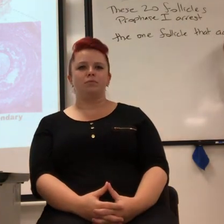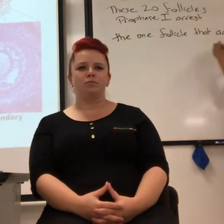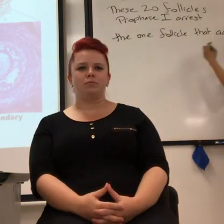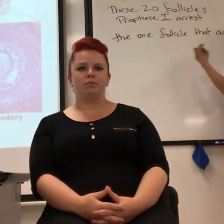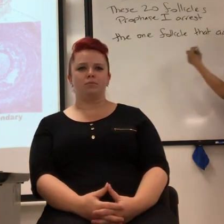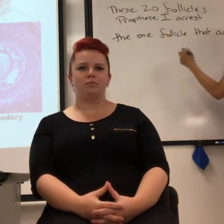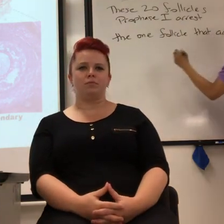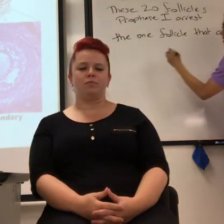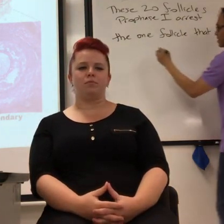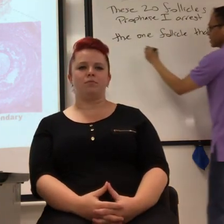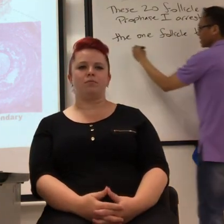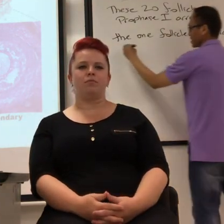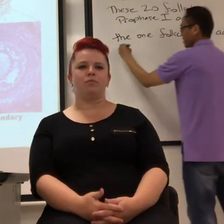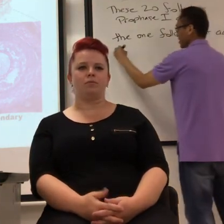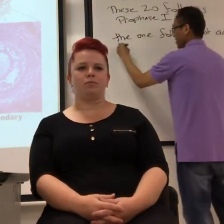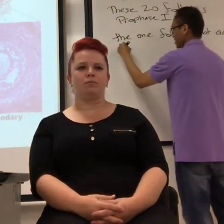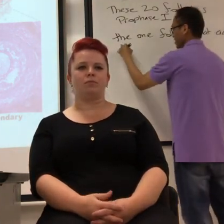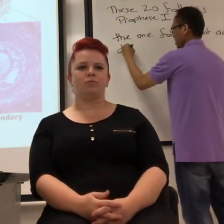achieve dominance